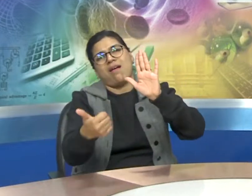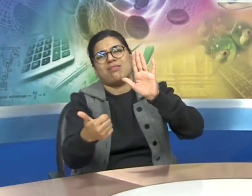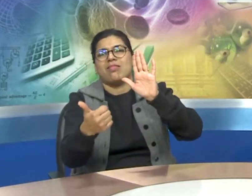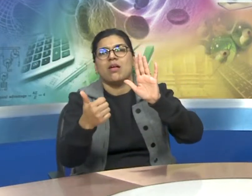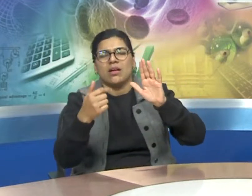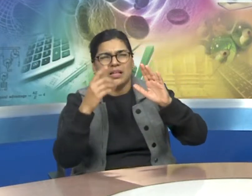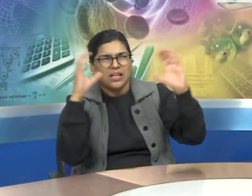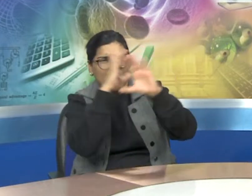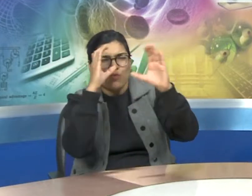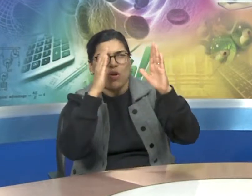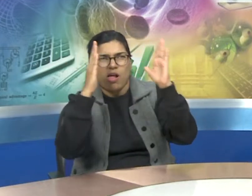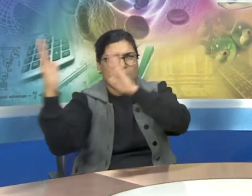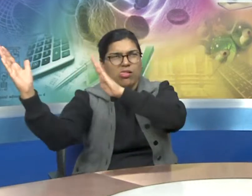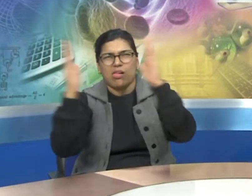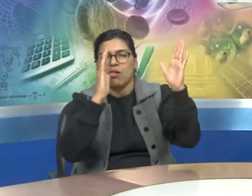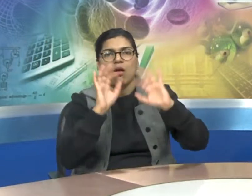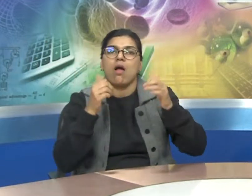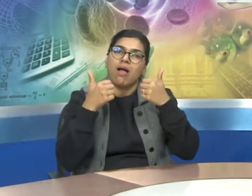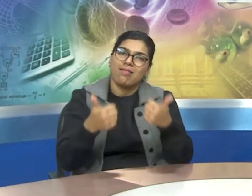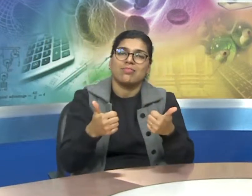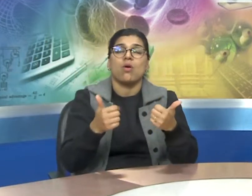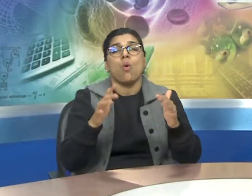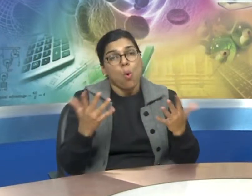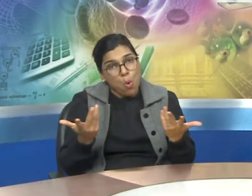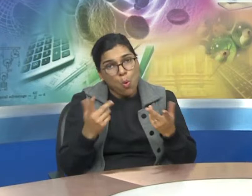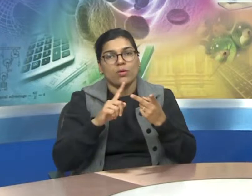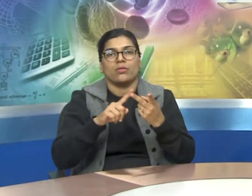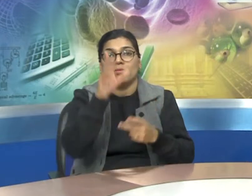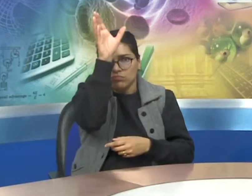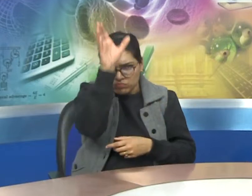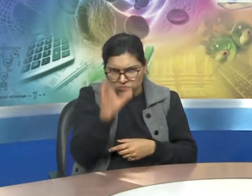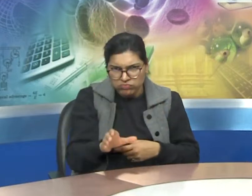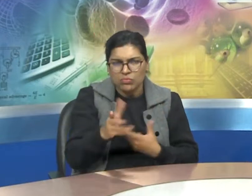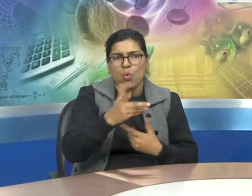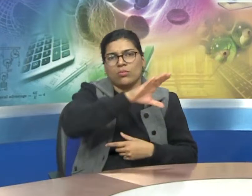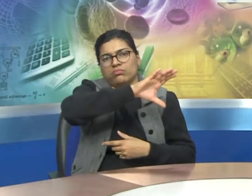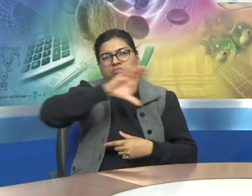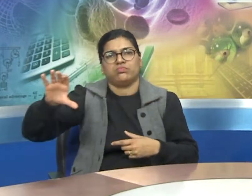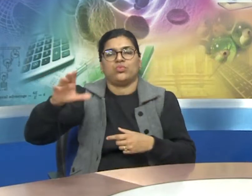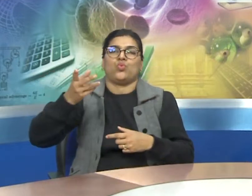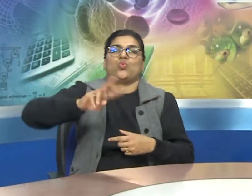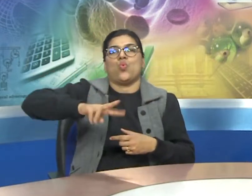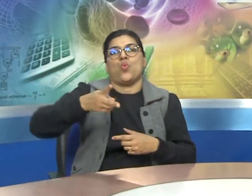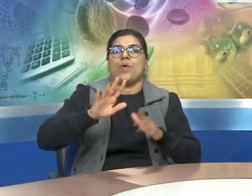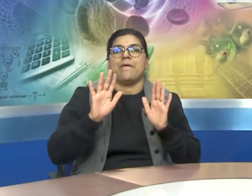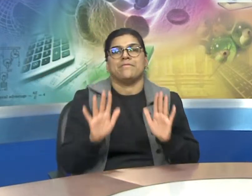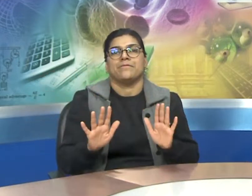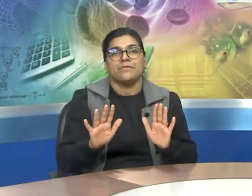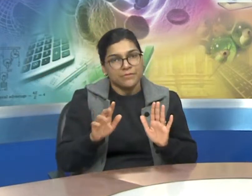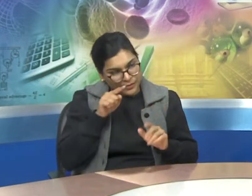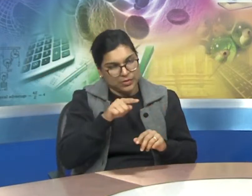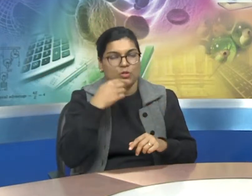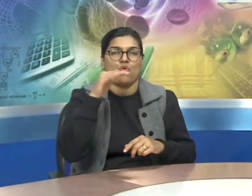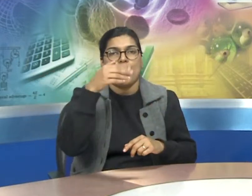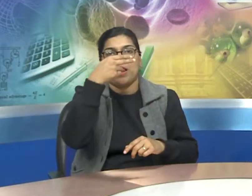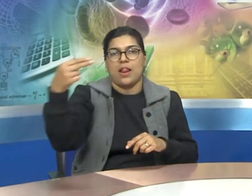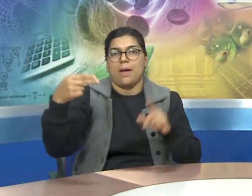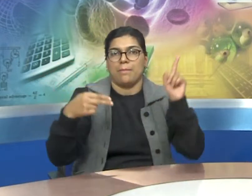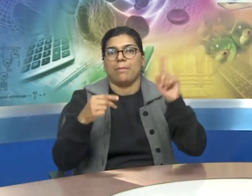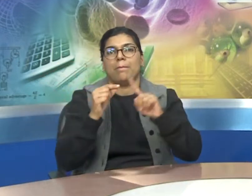16:9, 4:3, which we do as per our type of presentation and need of the